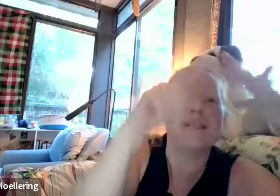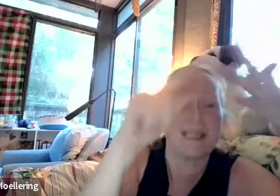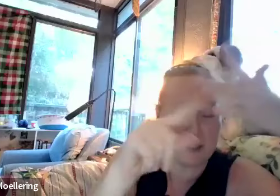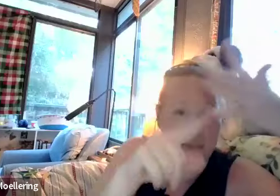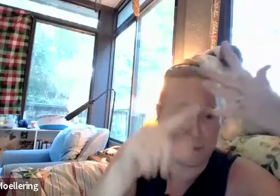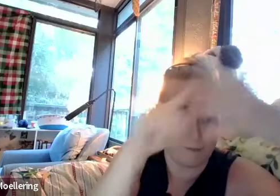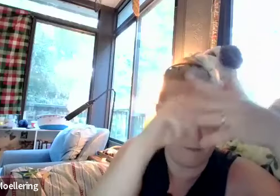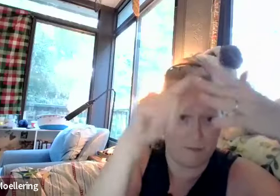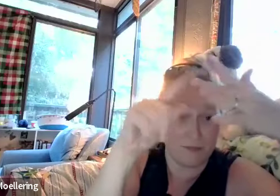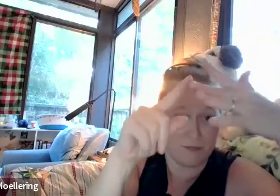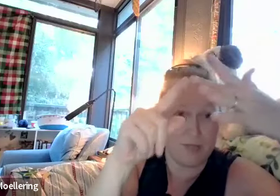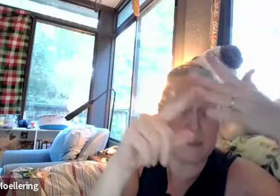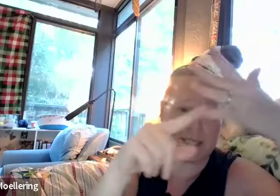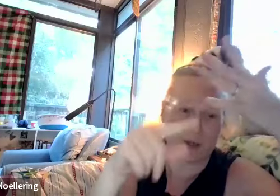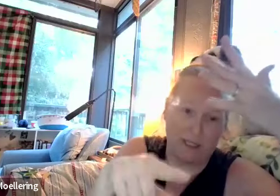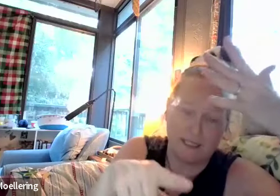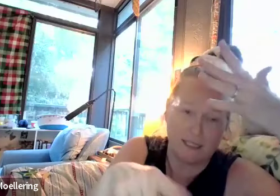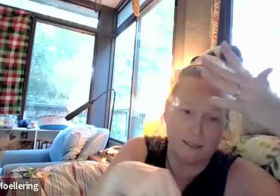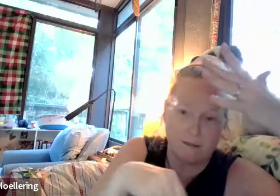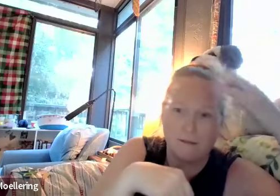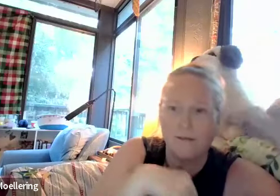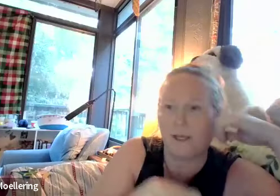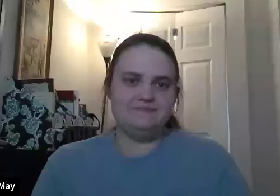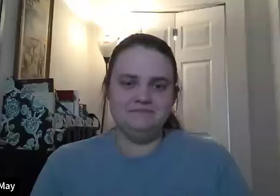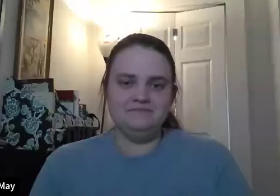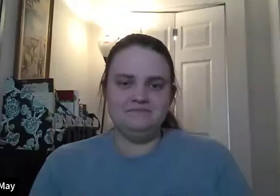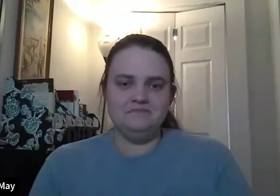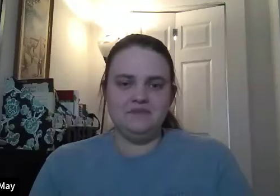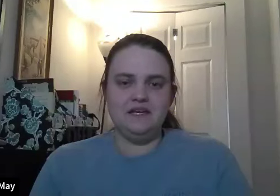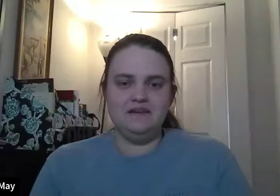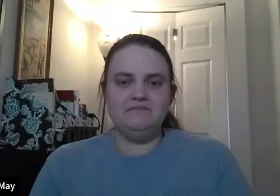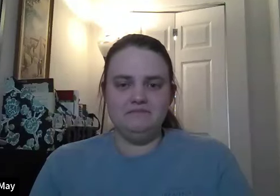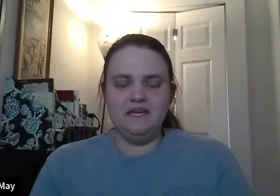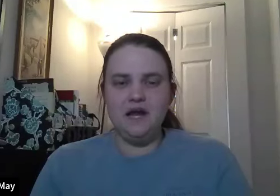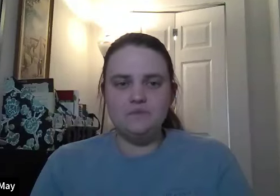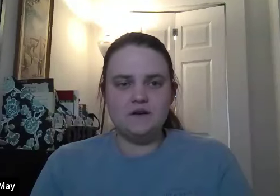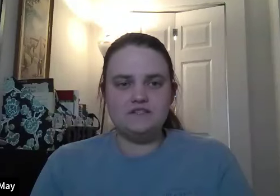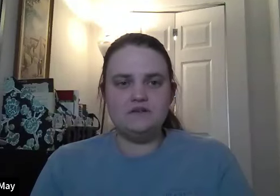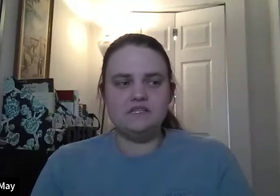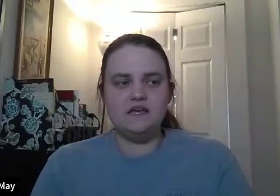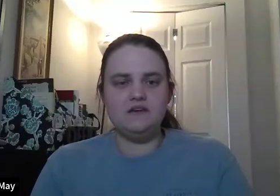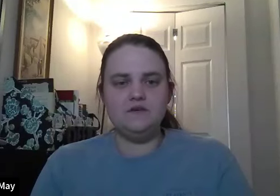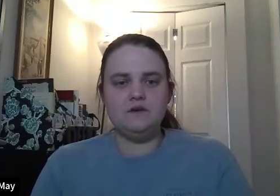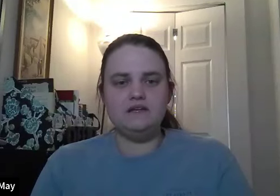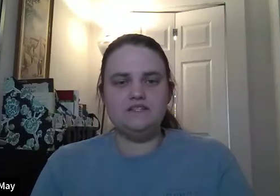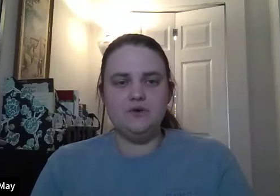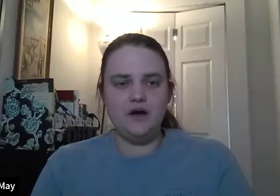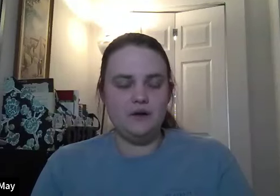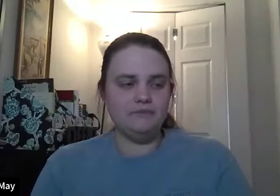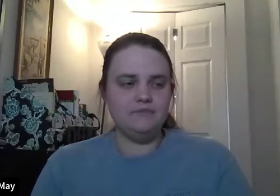I keep us in our places. Right. Yeah. Okay, cool. It helps also because like if you get into like